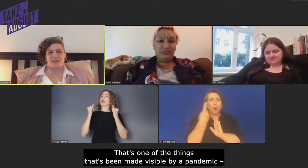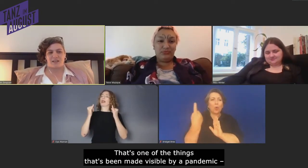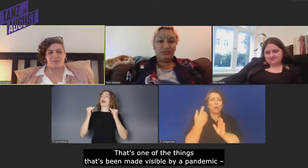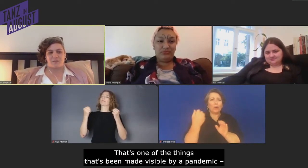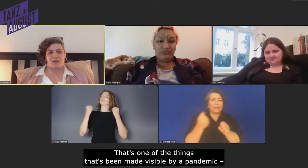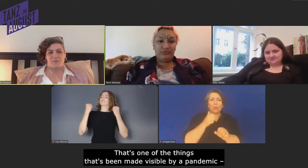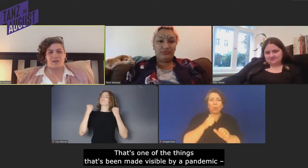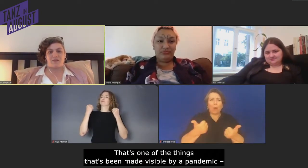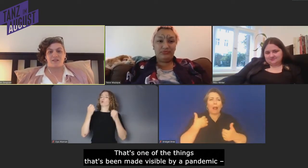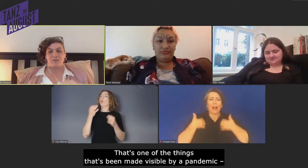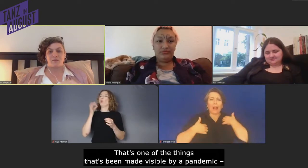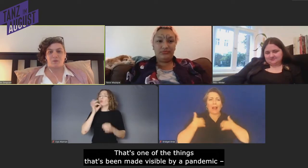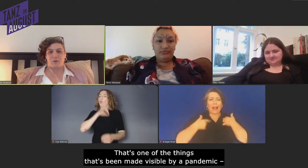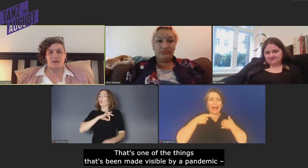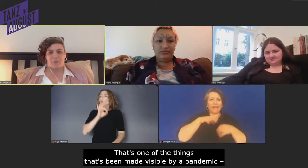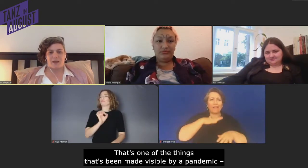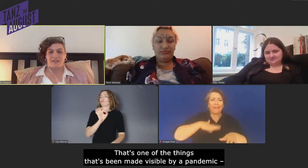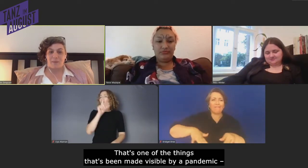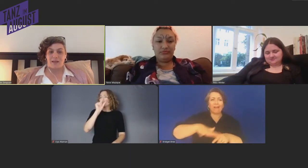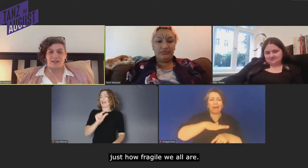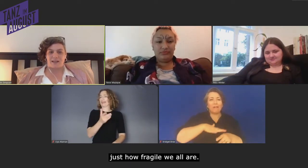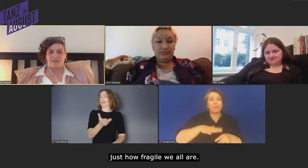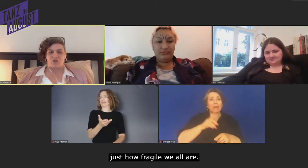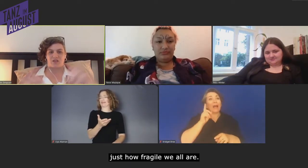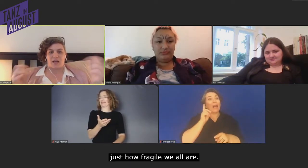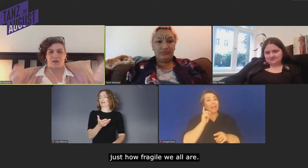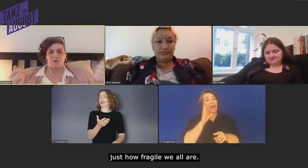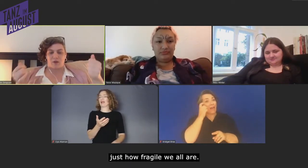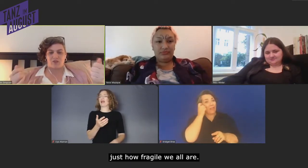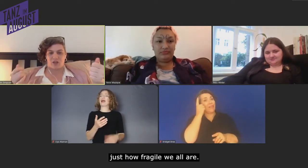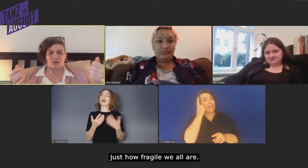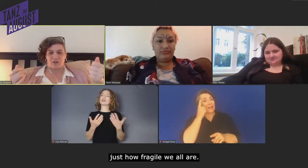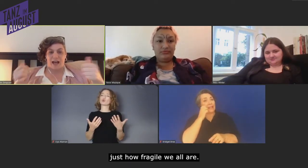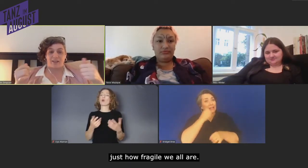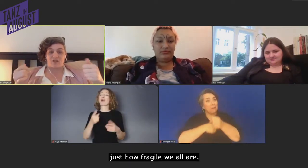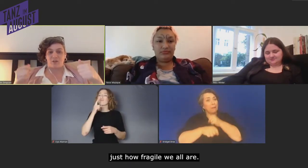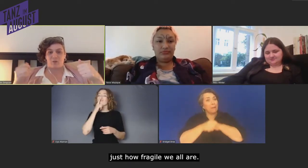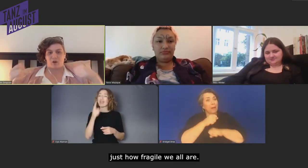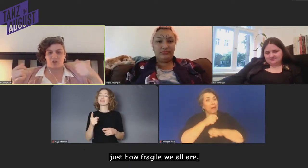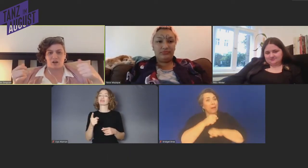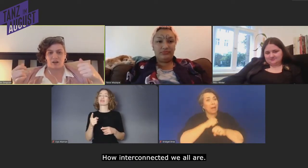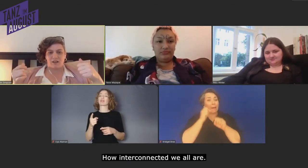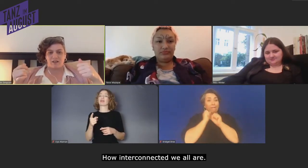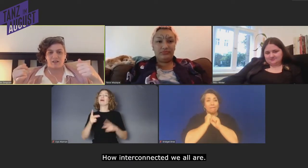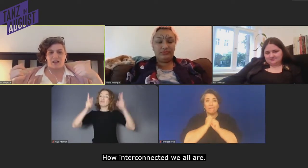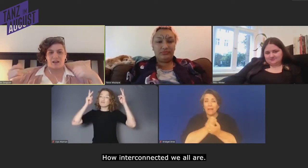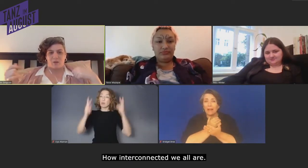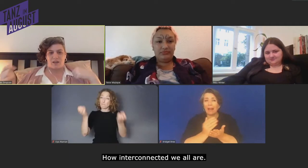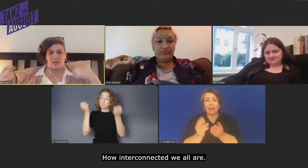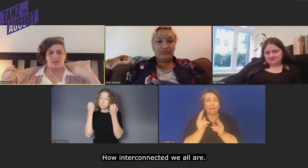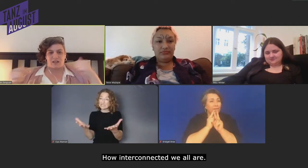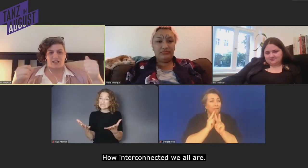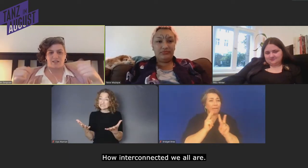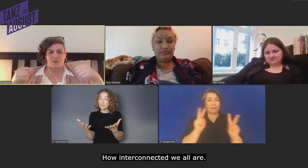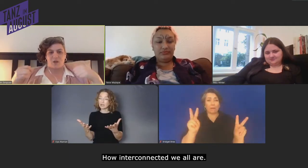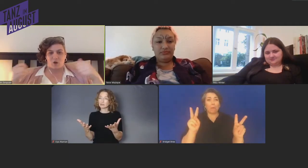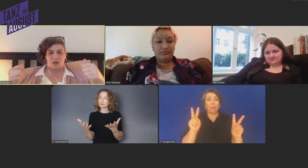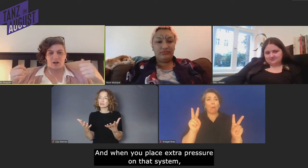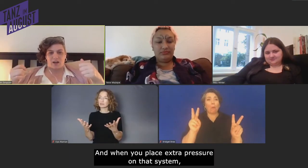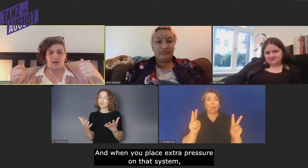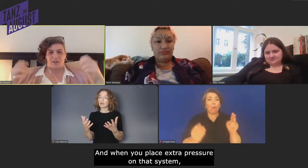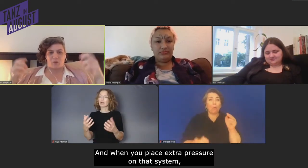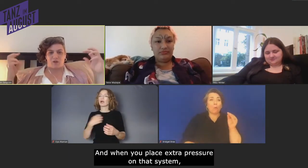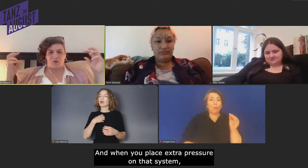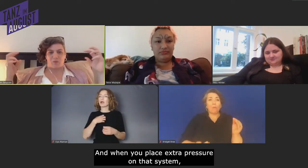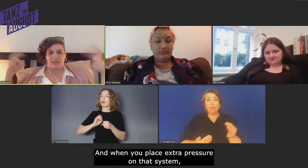like it's being made visible by a pandemic, is just how fragile actually we all are and how interconnected we all are.